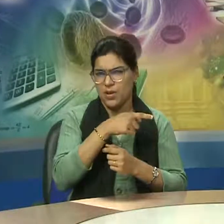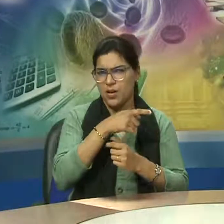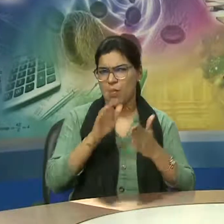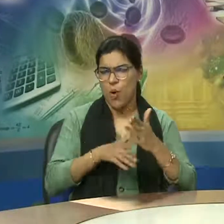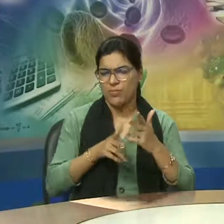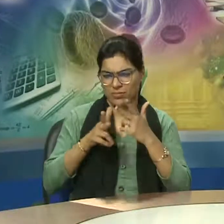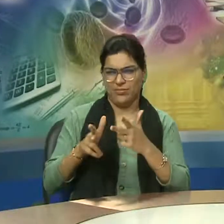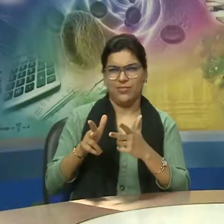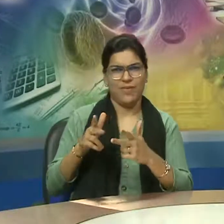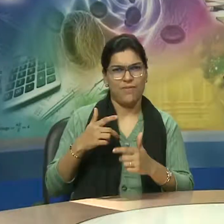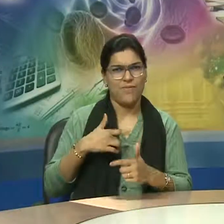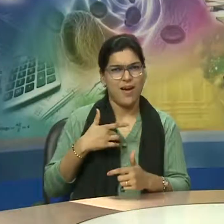can